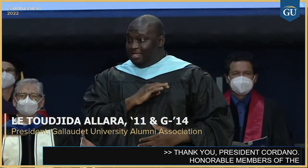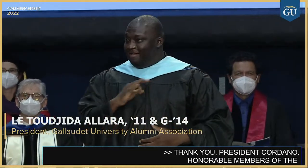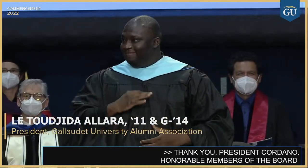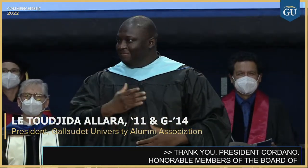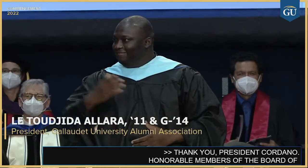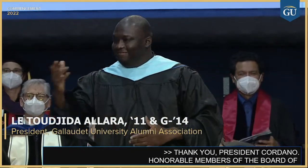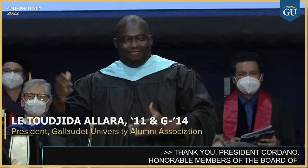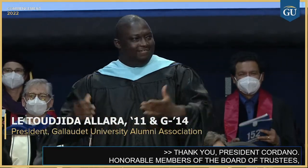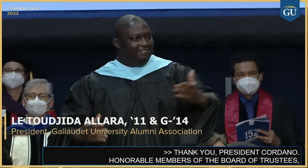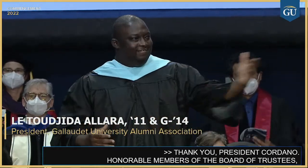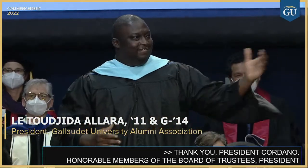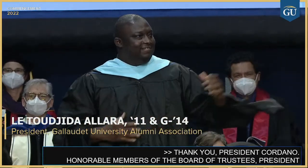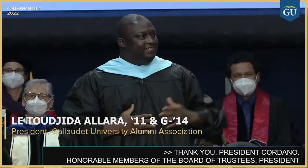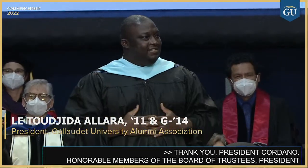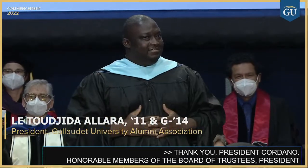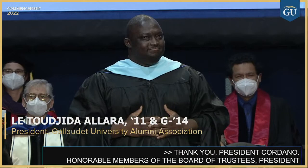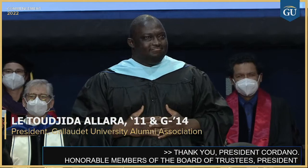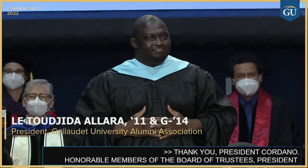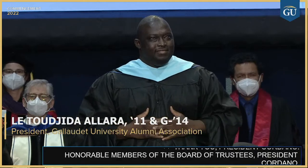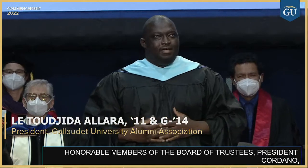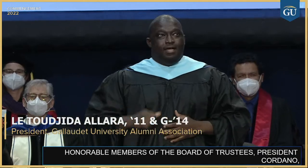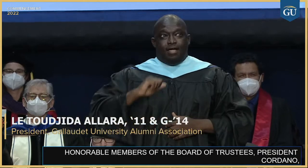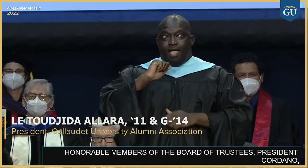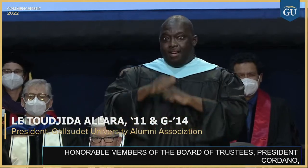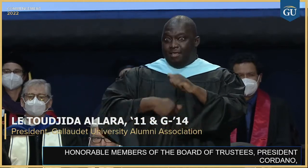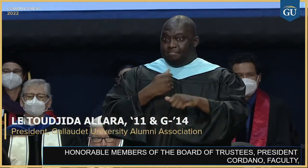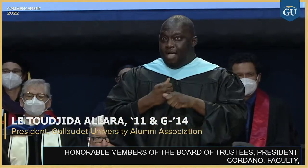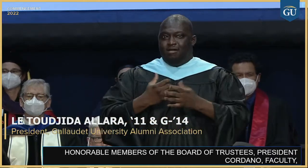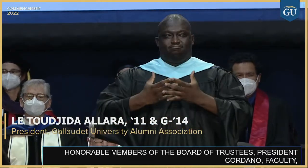staff, students, alumni,